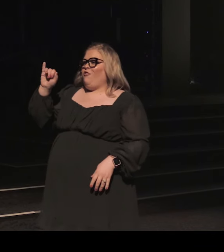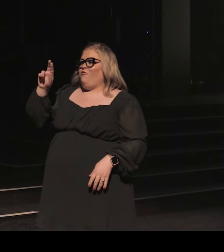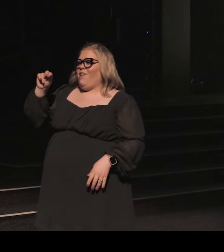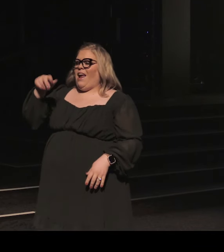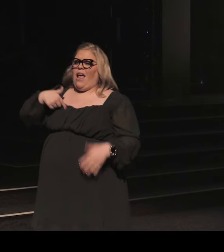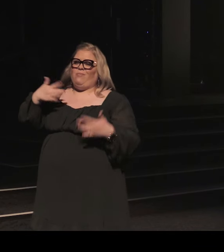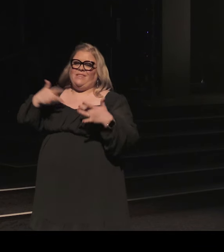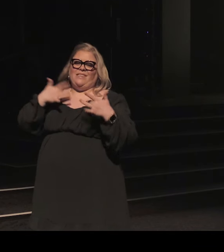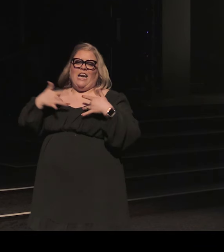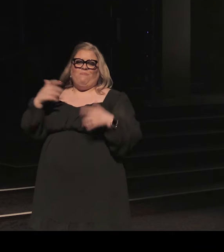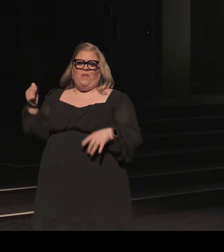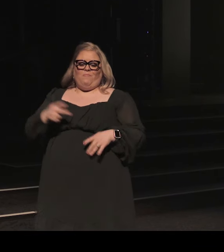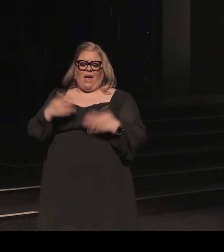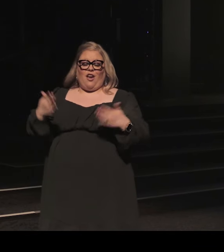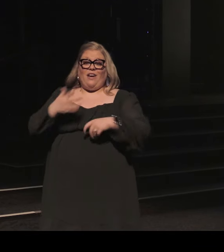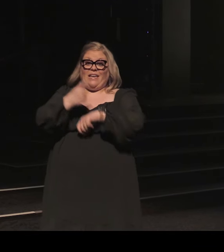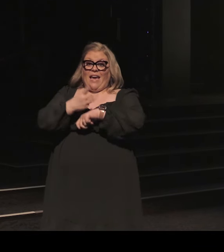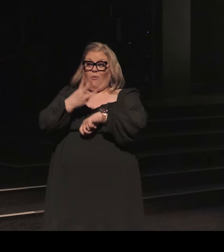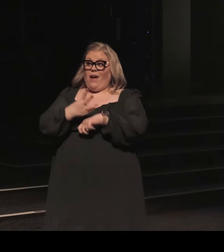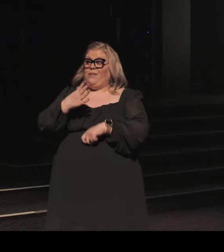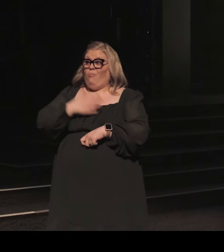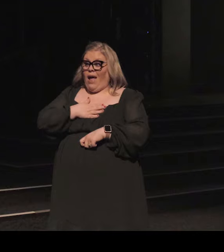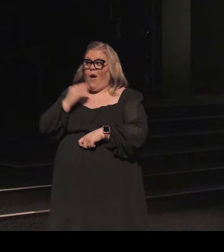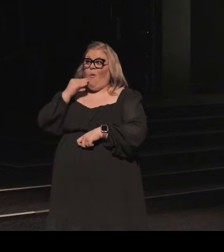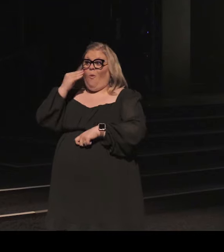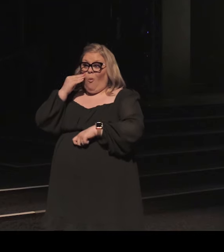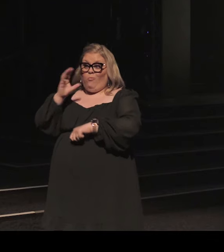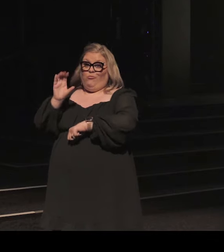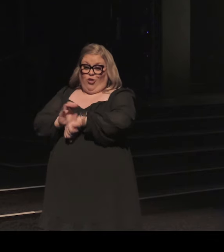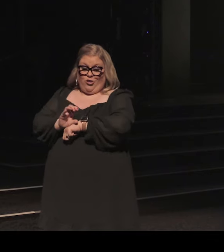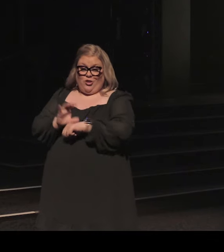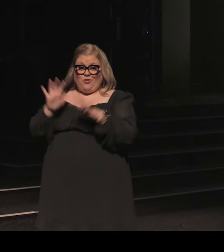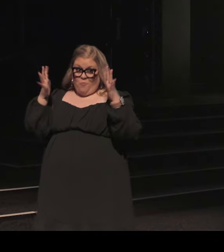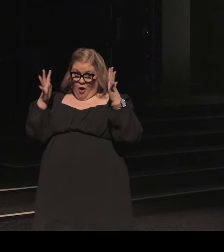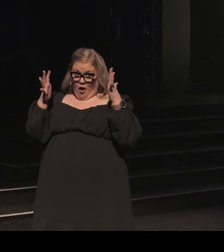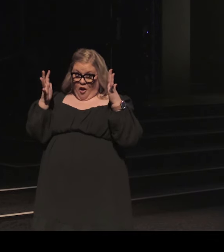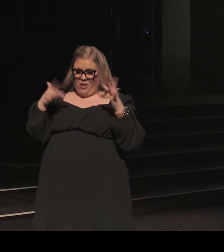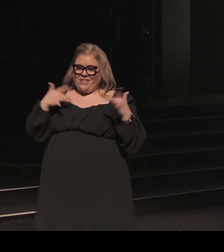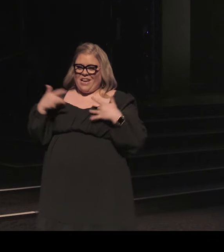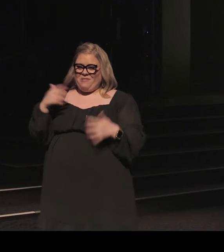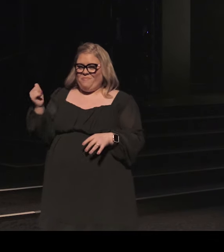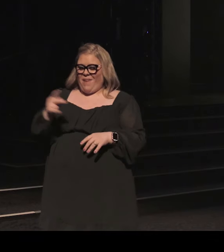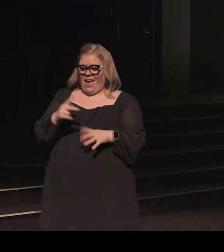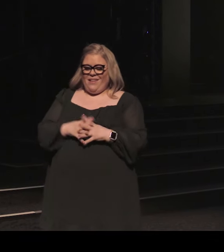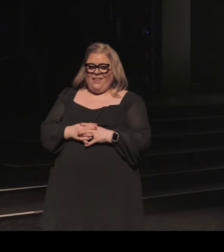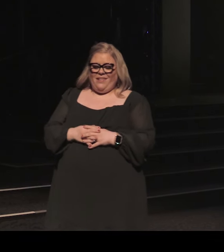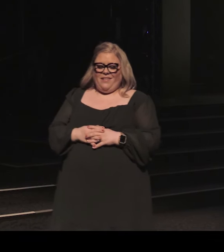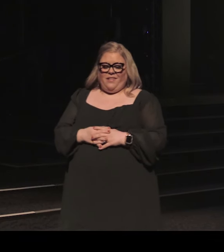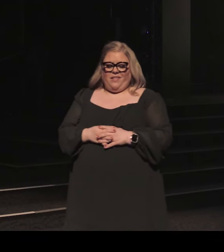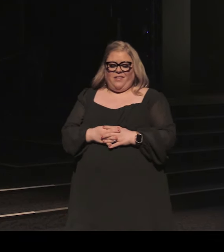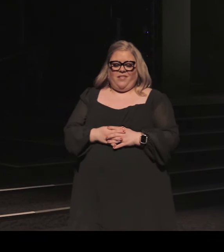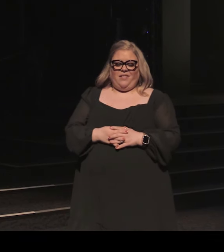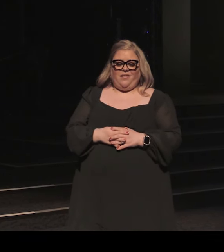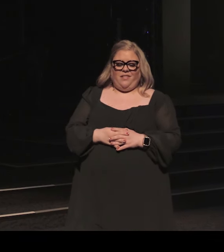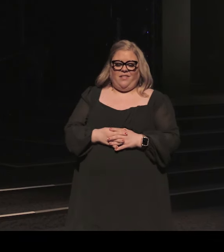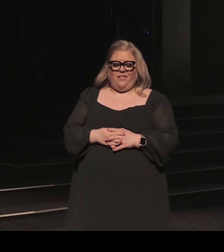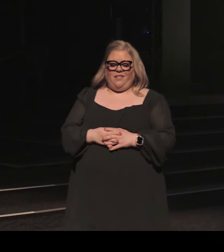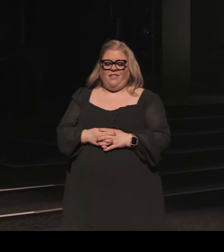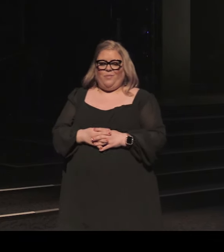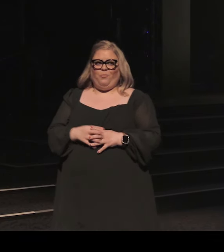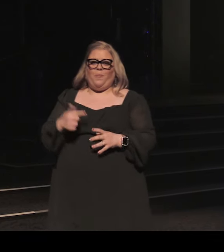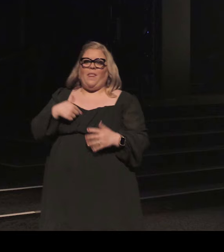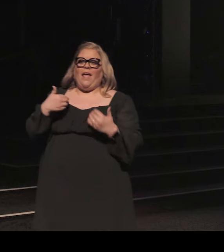to be back here. Gateway is actually my home church, so woo-woo! Really happy to be back. I just